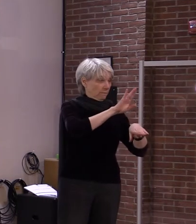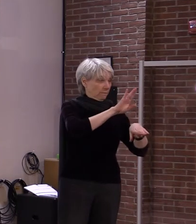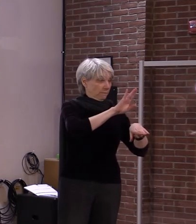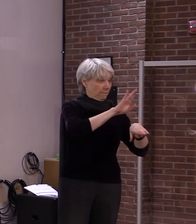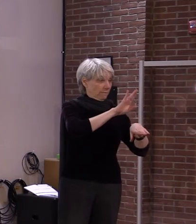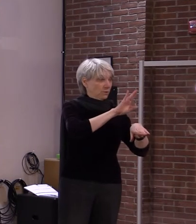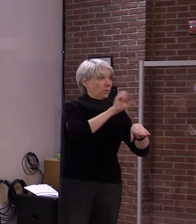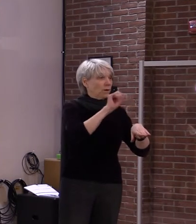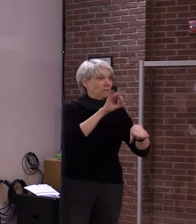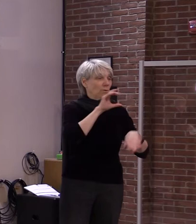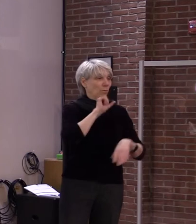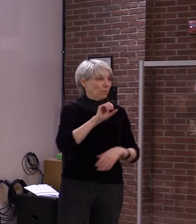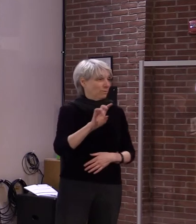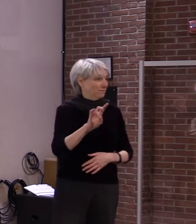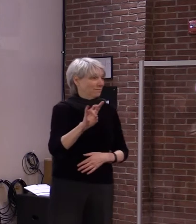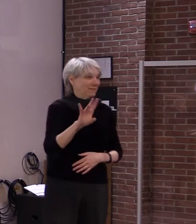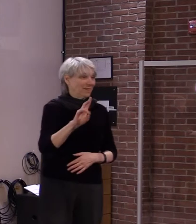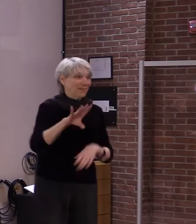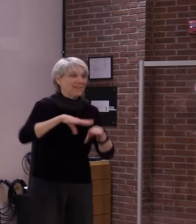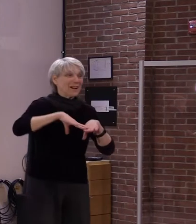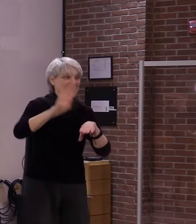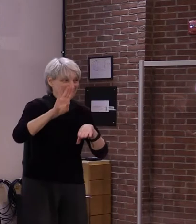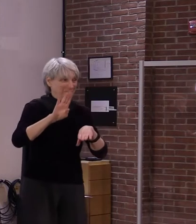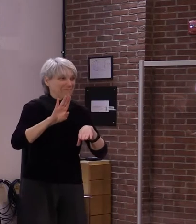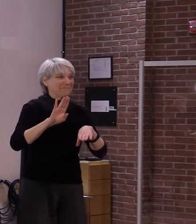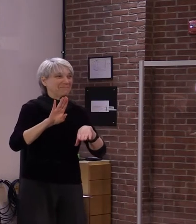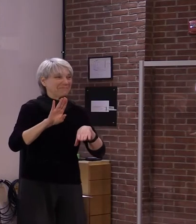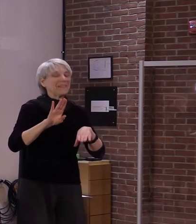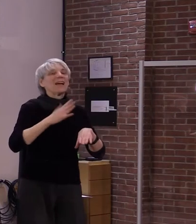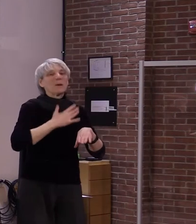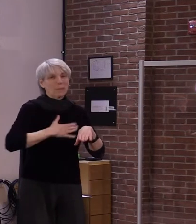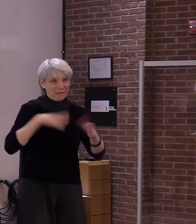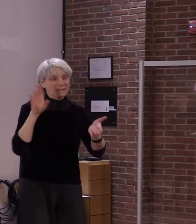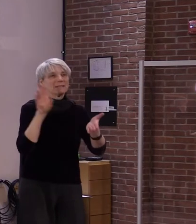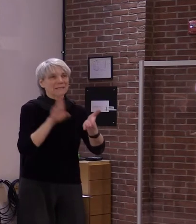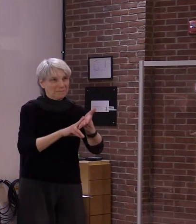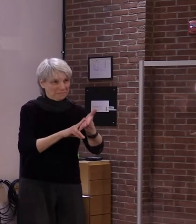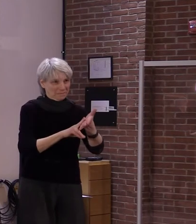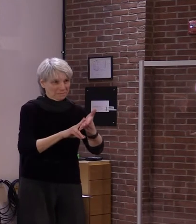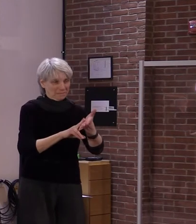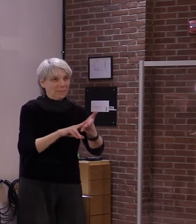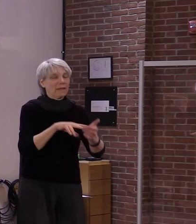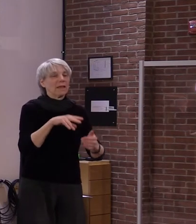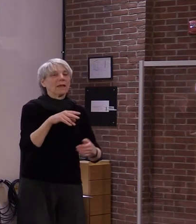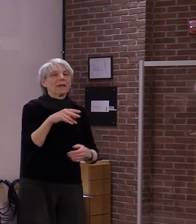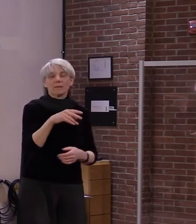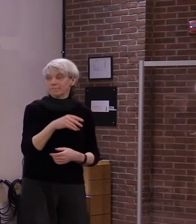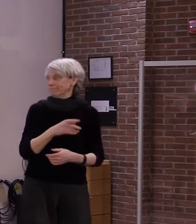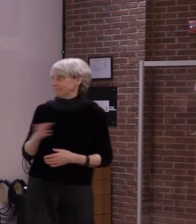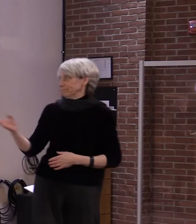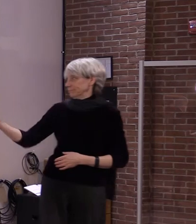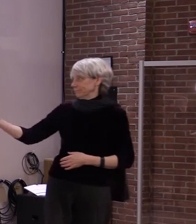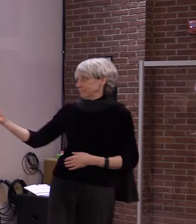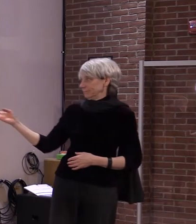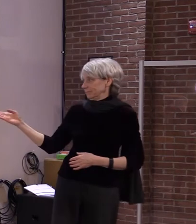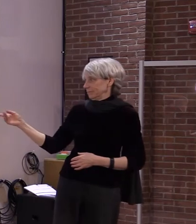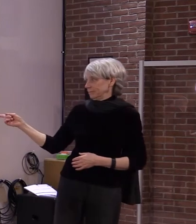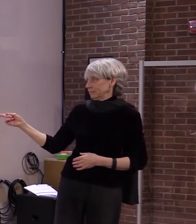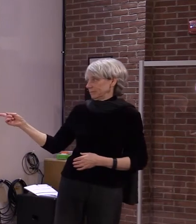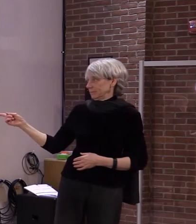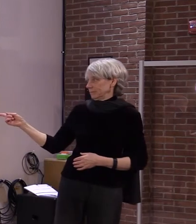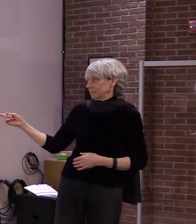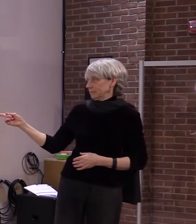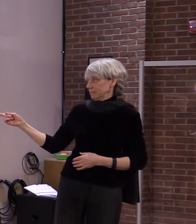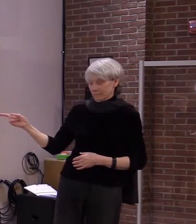going online at the health department's website at healthvermont.gov my